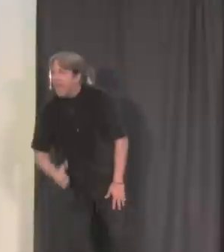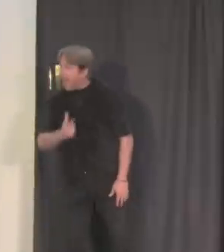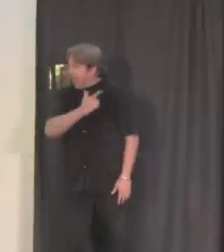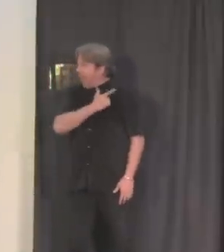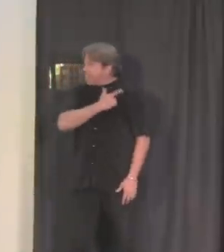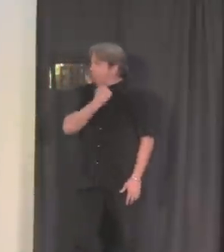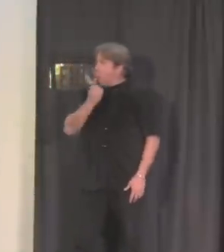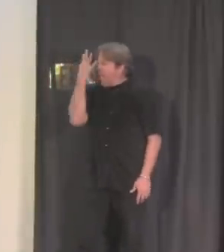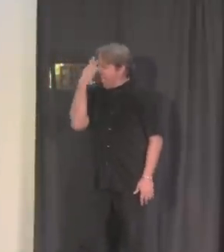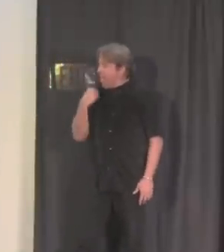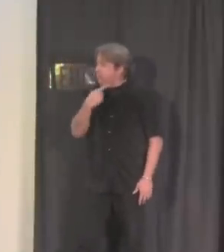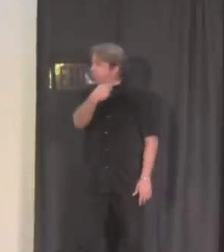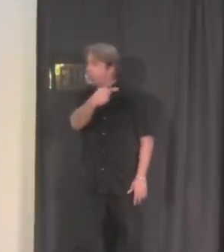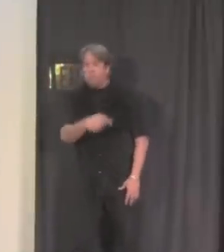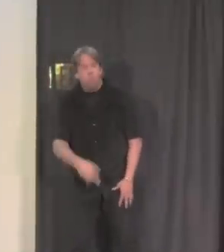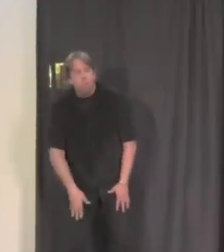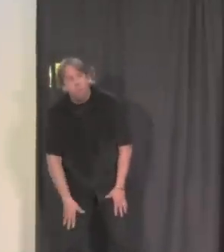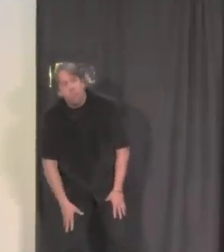I raise oil leak!